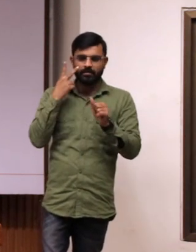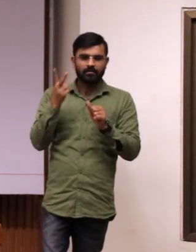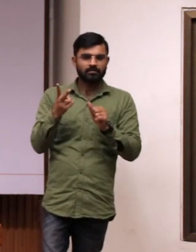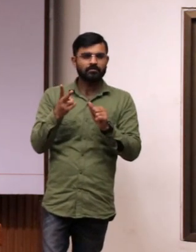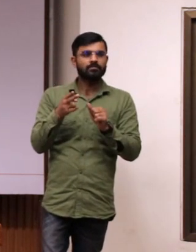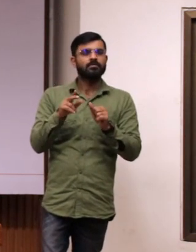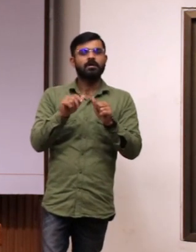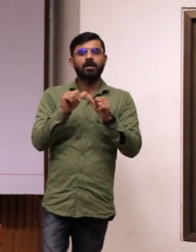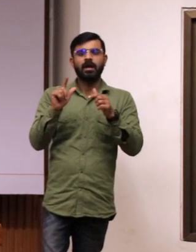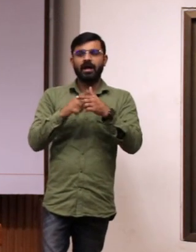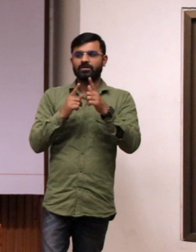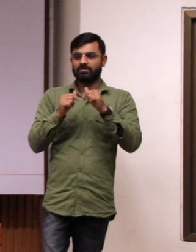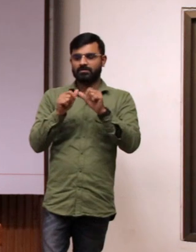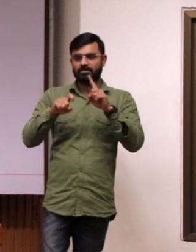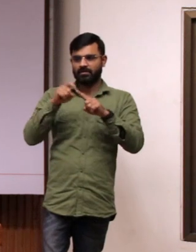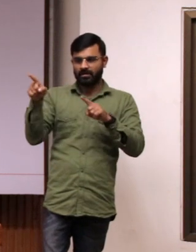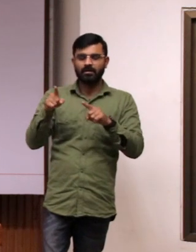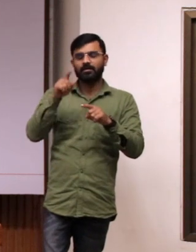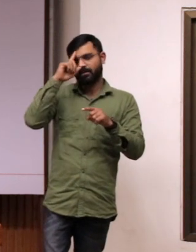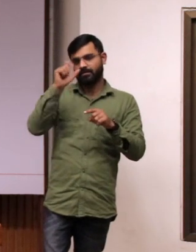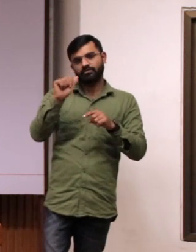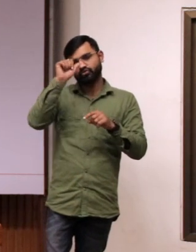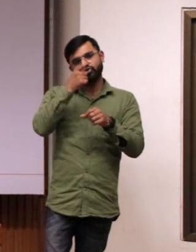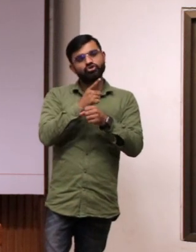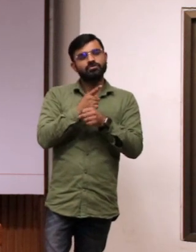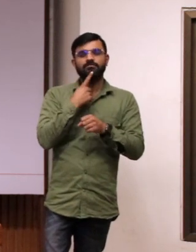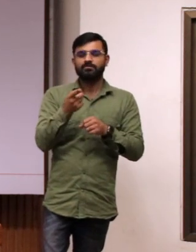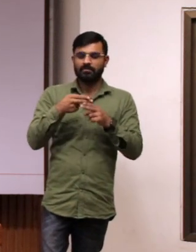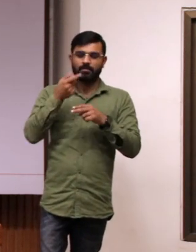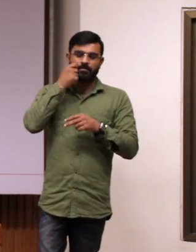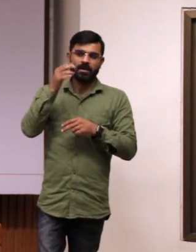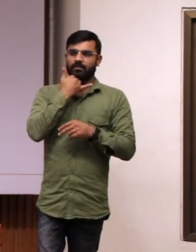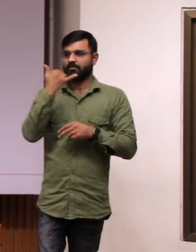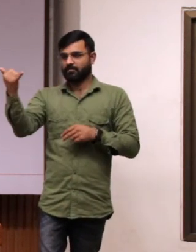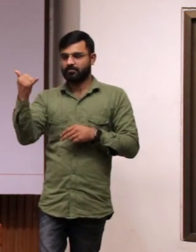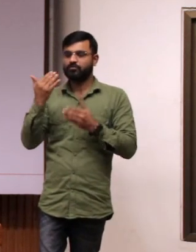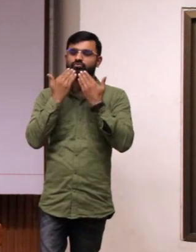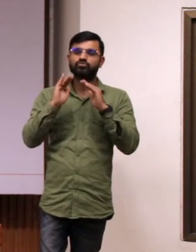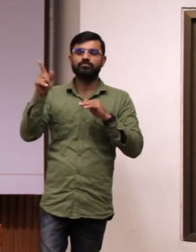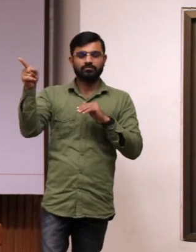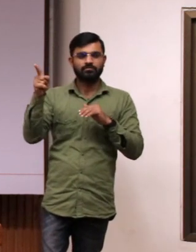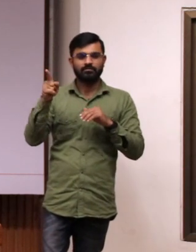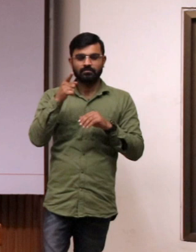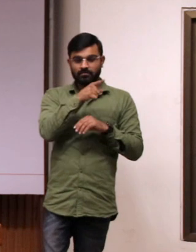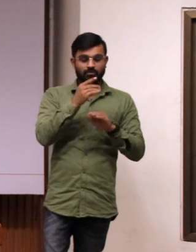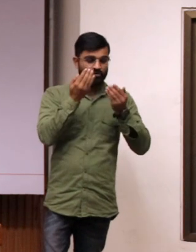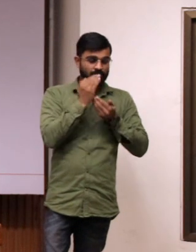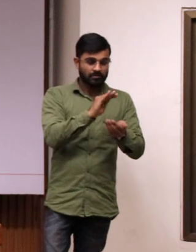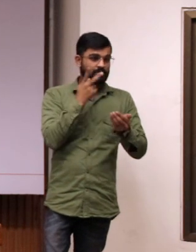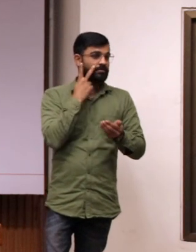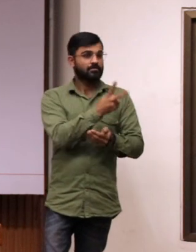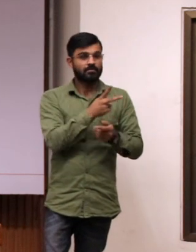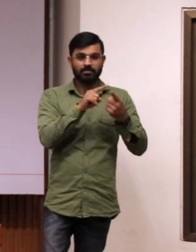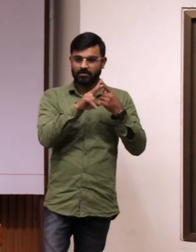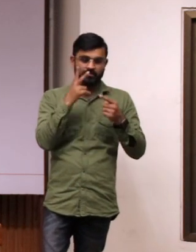Aajtak. So one of my Hindi teacher, Vibhuti Narayan, I remember, called my father because he was a student of my father. Sir, your son, I can see your